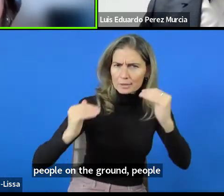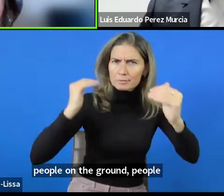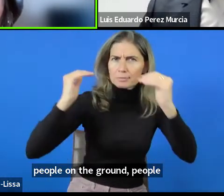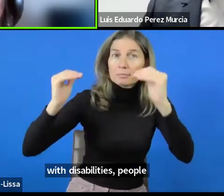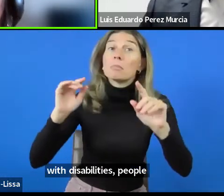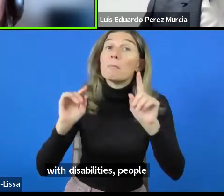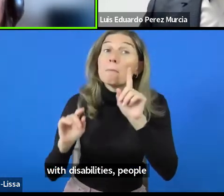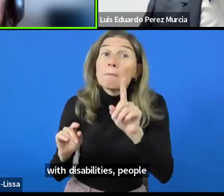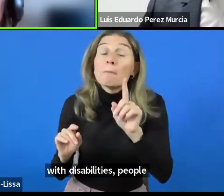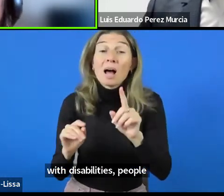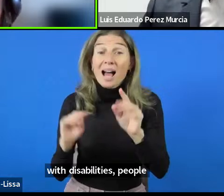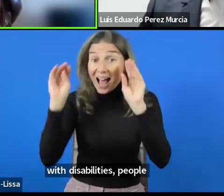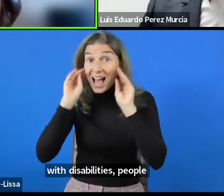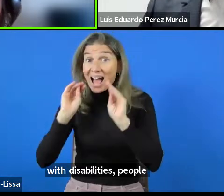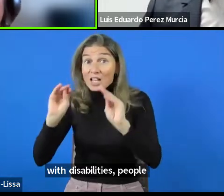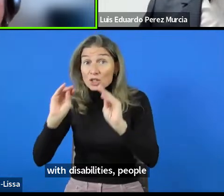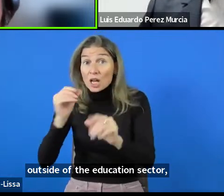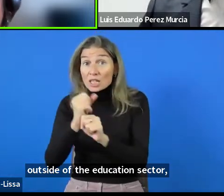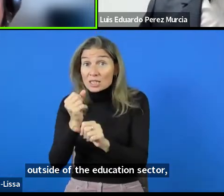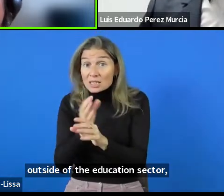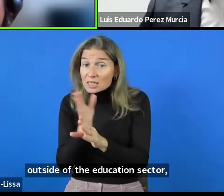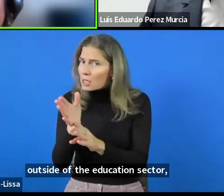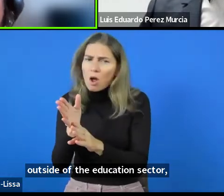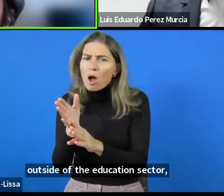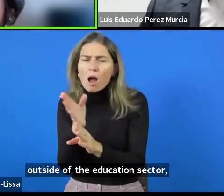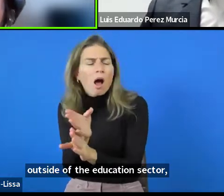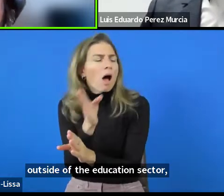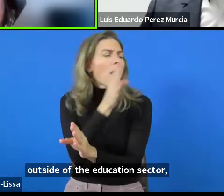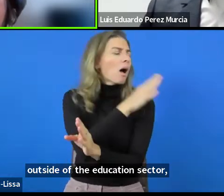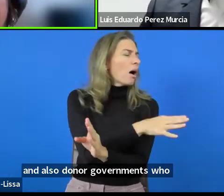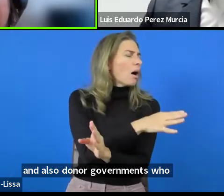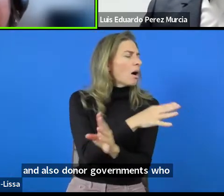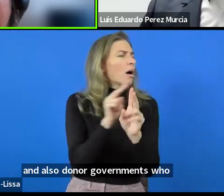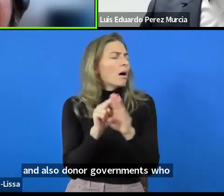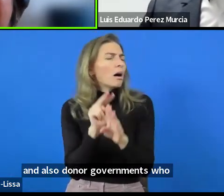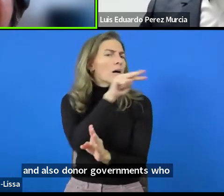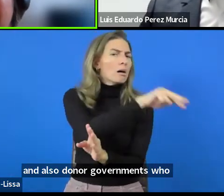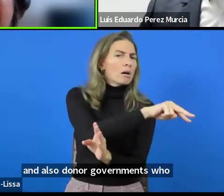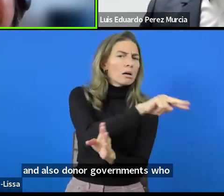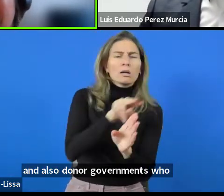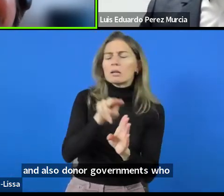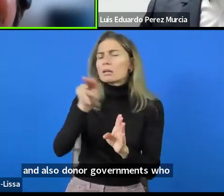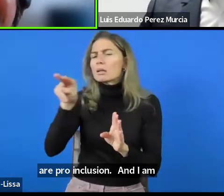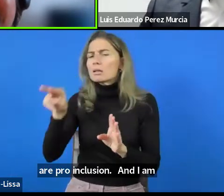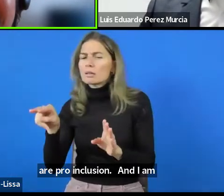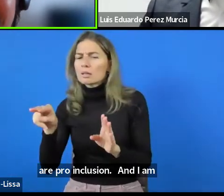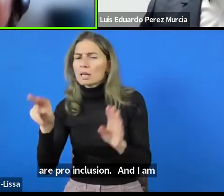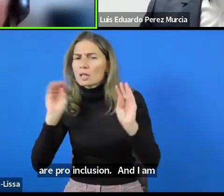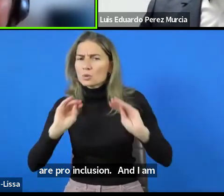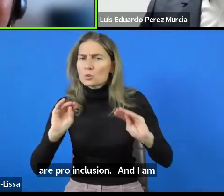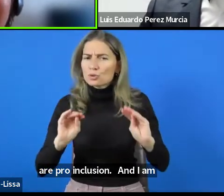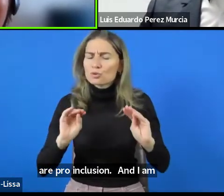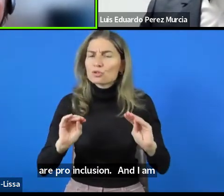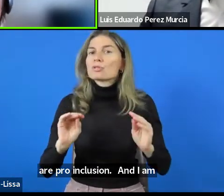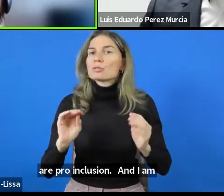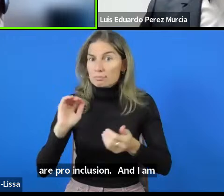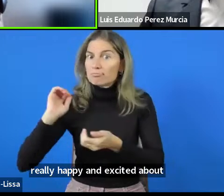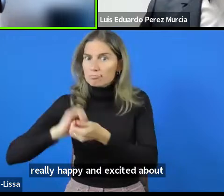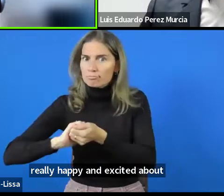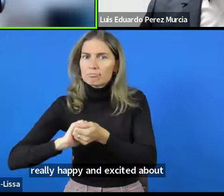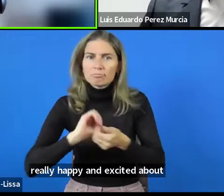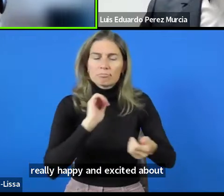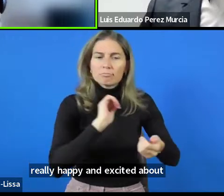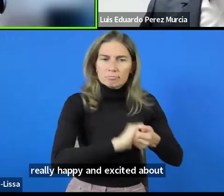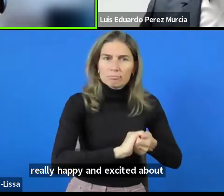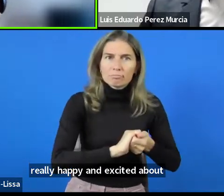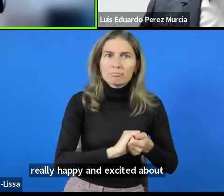donor governments who are pro-inclusion. And I'm really happy and excited about the work also from within the